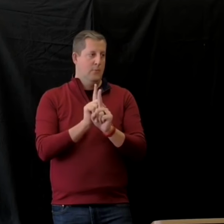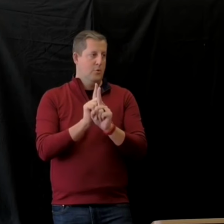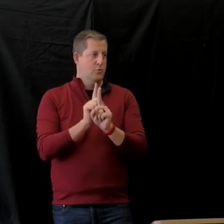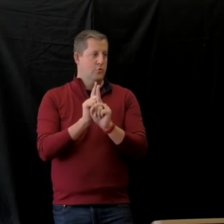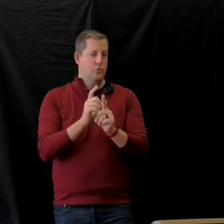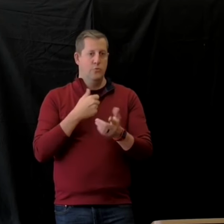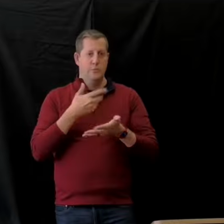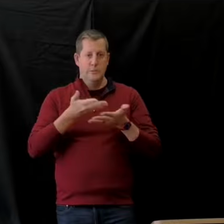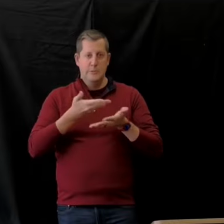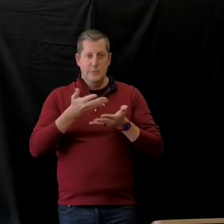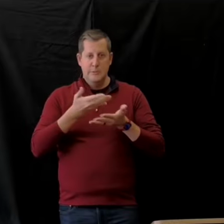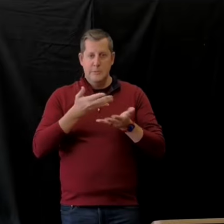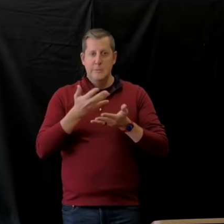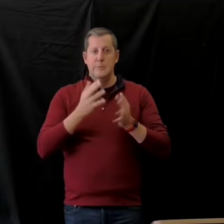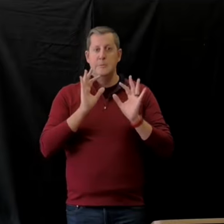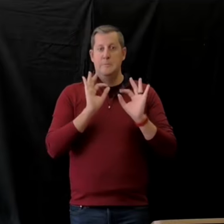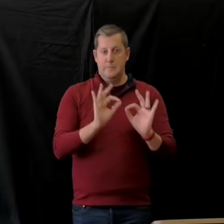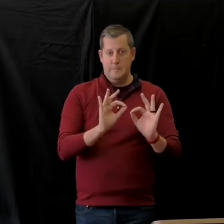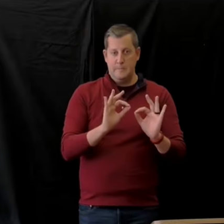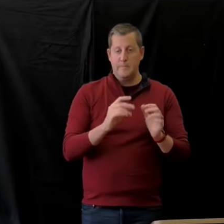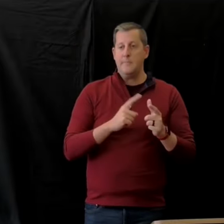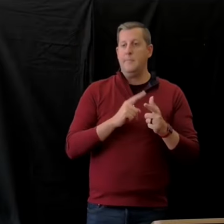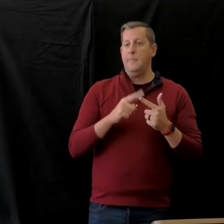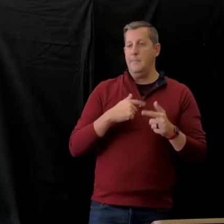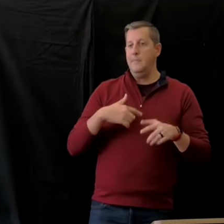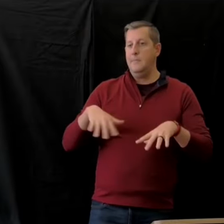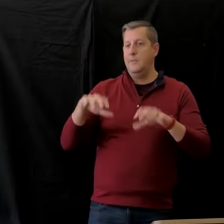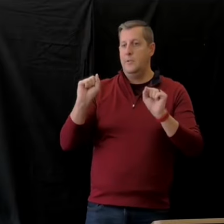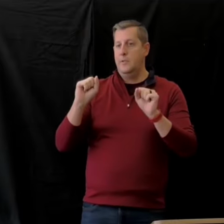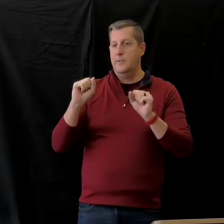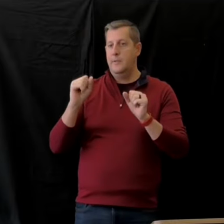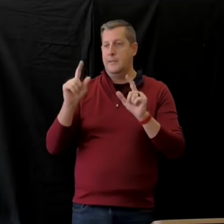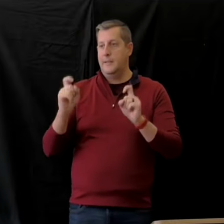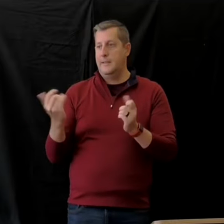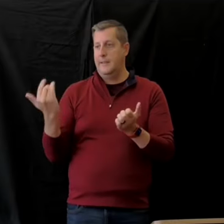and Paul. And those were my mentors who worked with me.